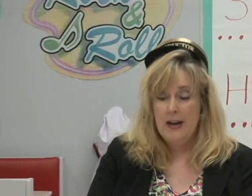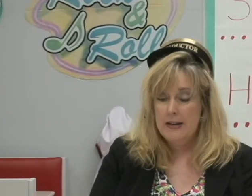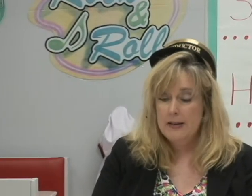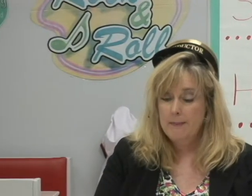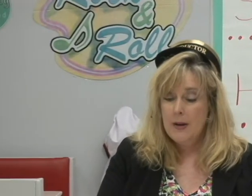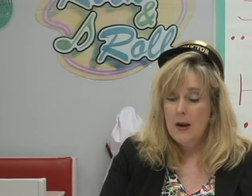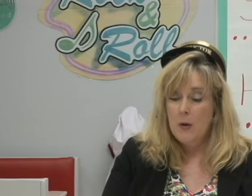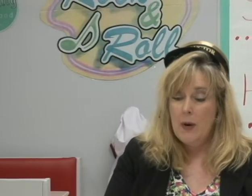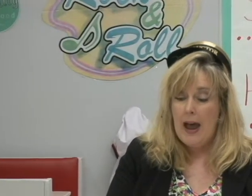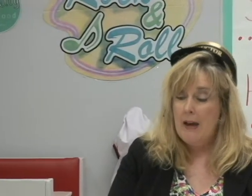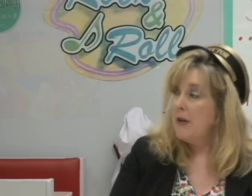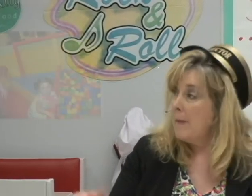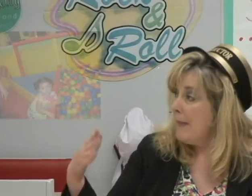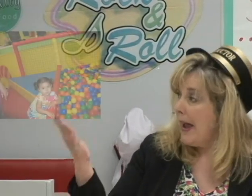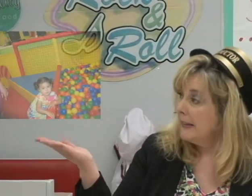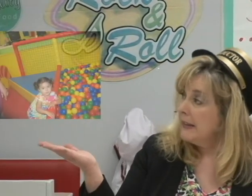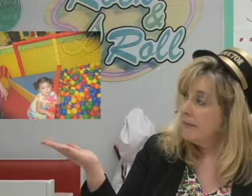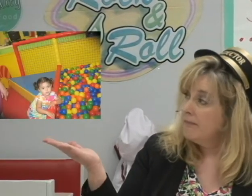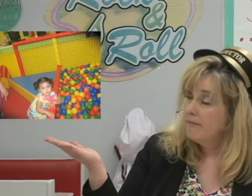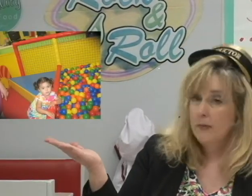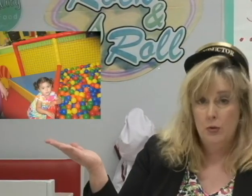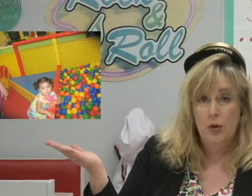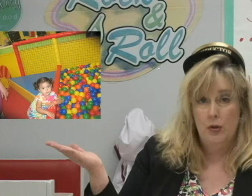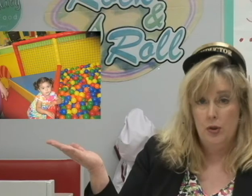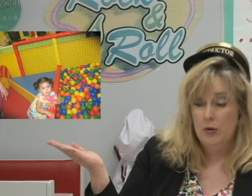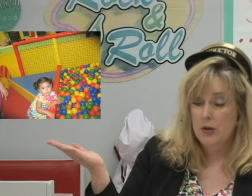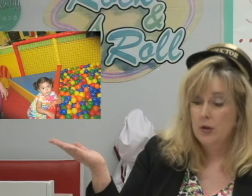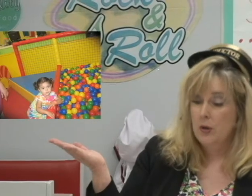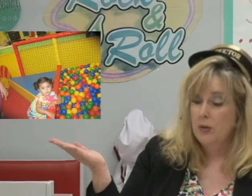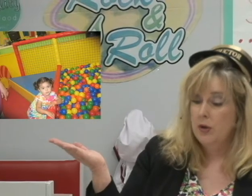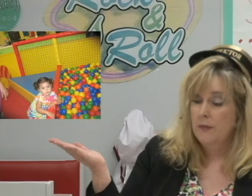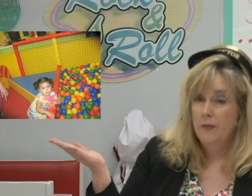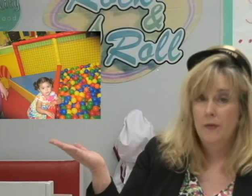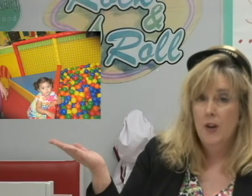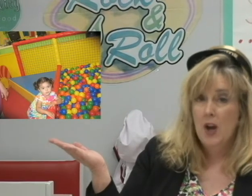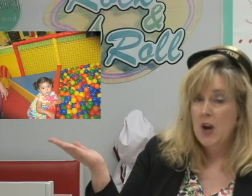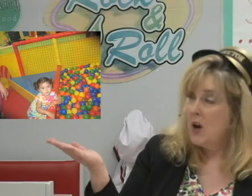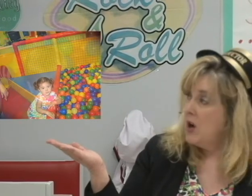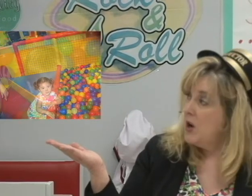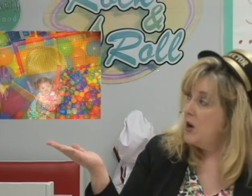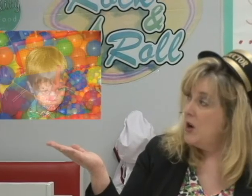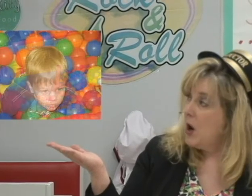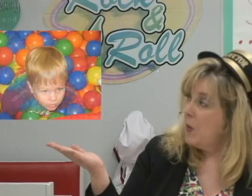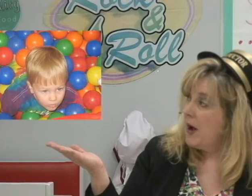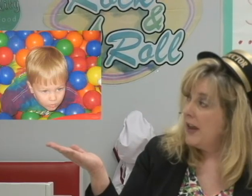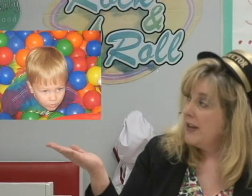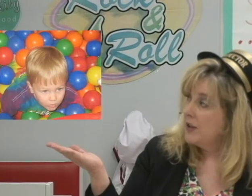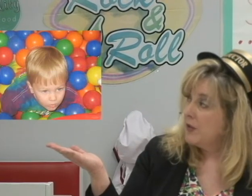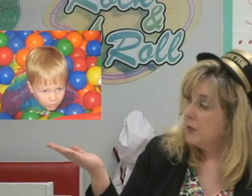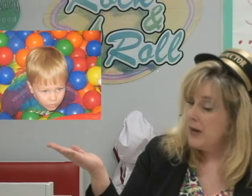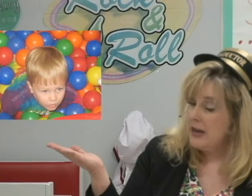birthdays. We have Madeline, who turned 2 years old. Noah is 3.